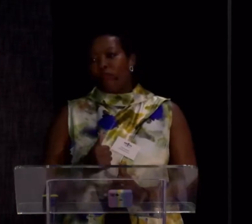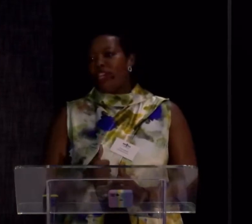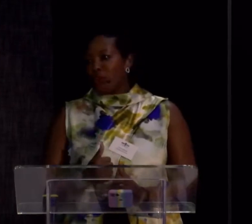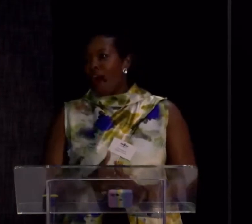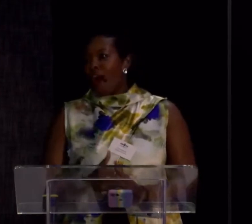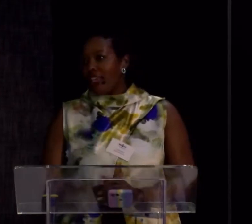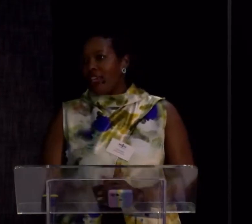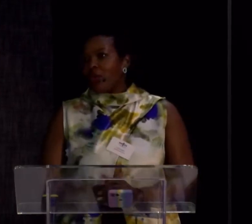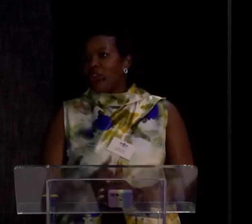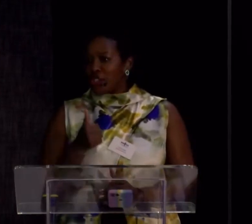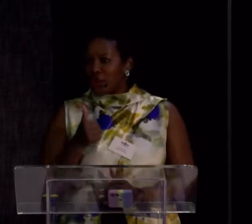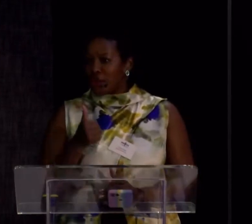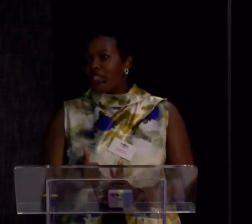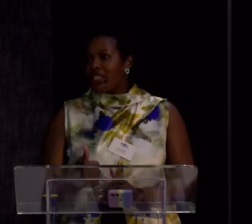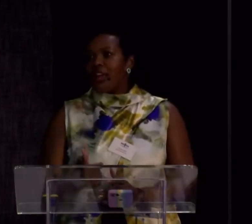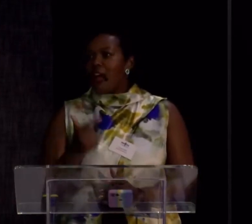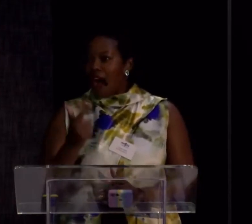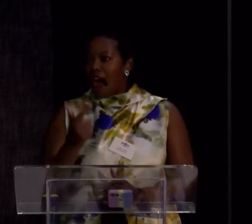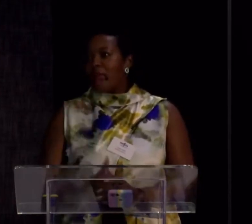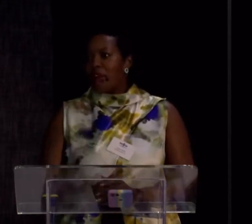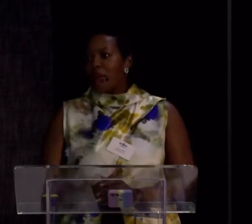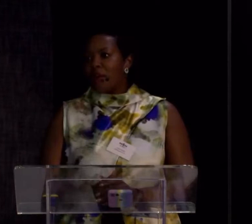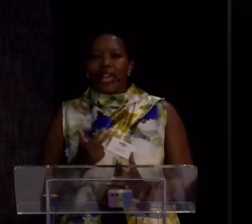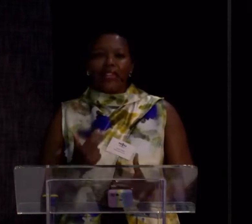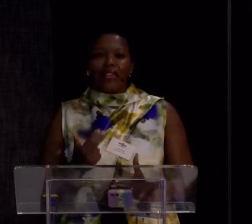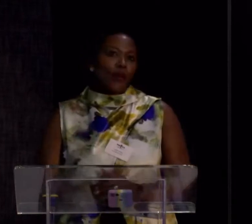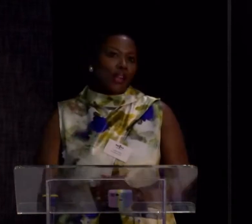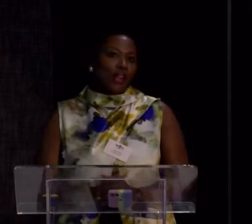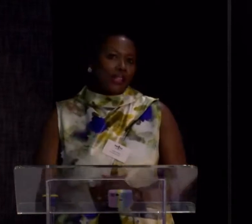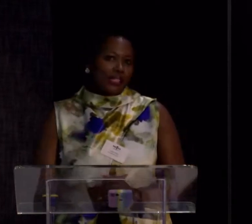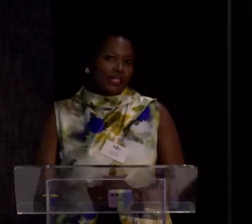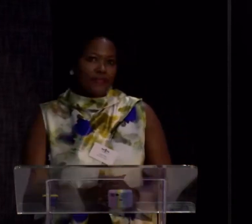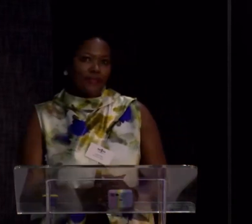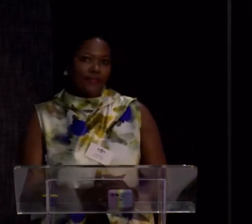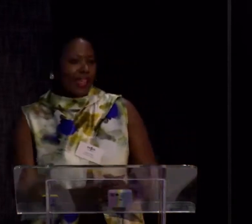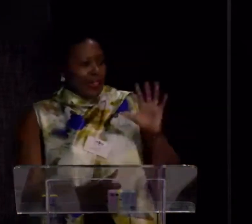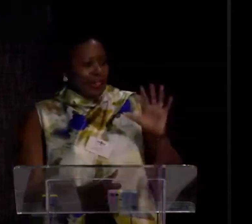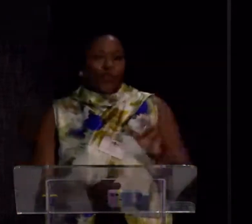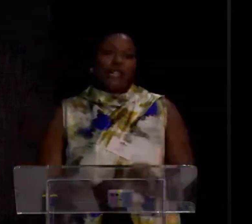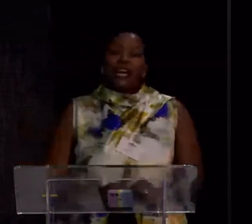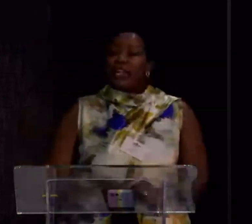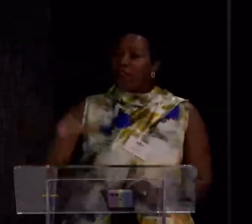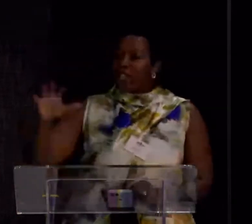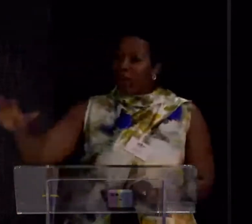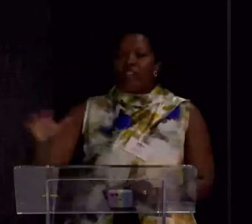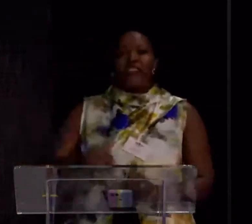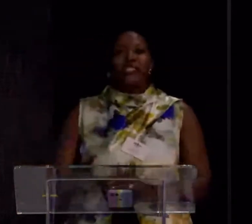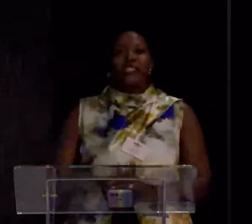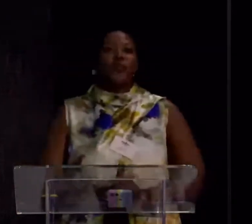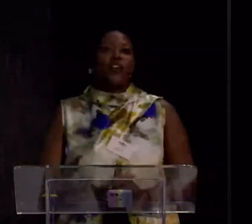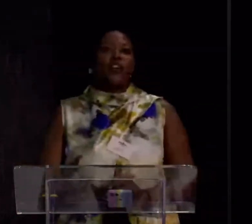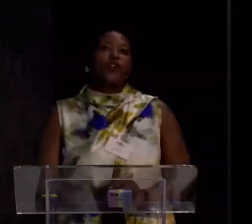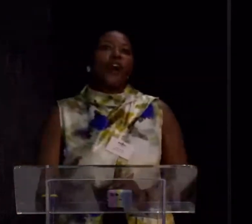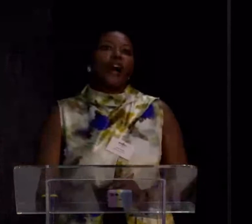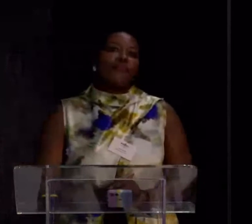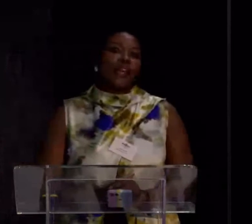of PUI, which is poverty, unemployment, and inequality. That's one side of it. On the other side,